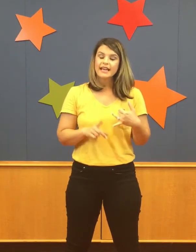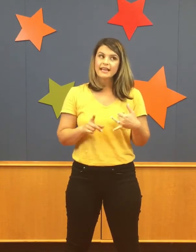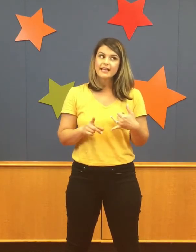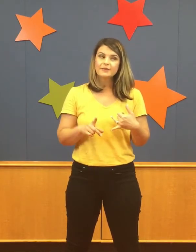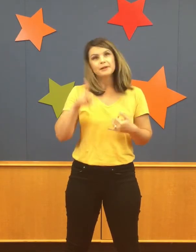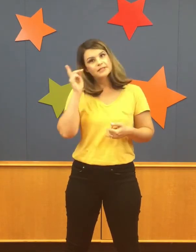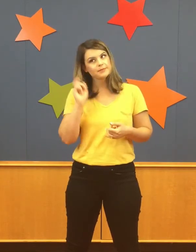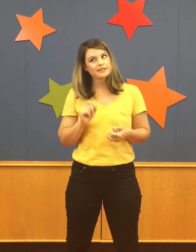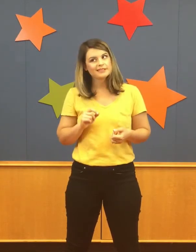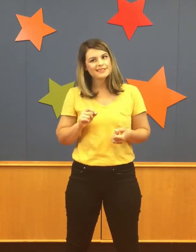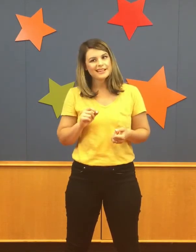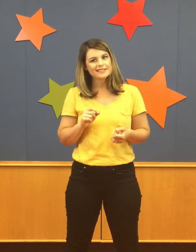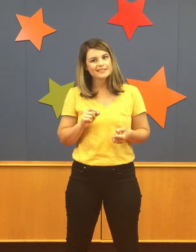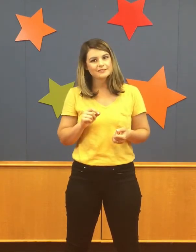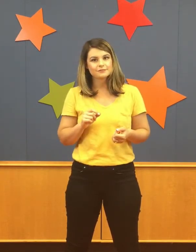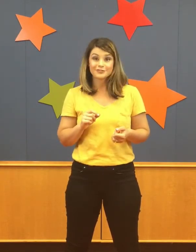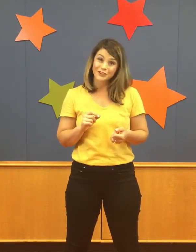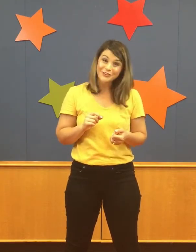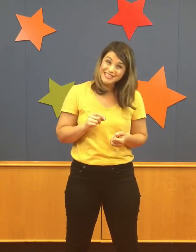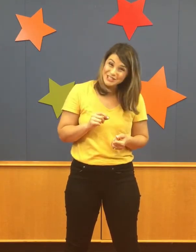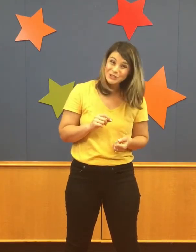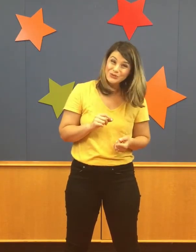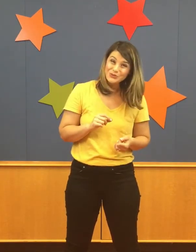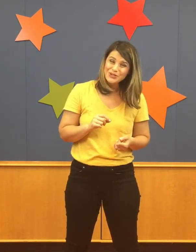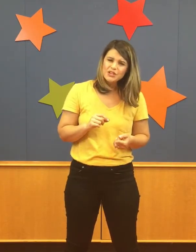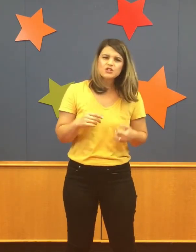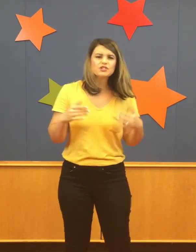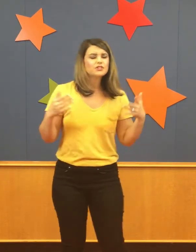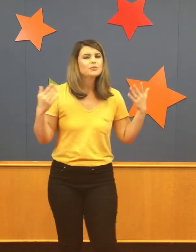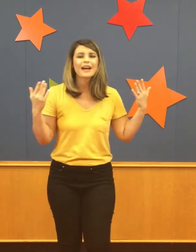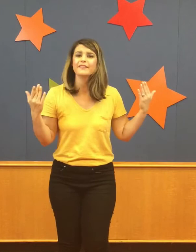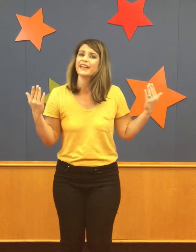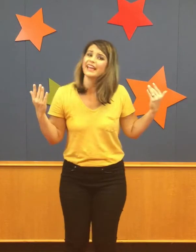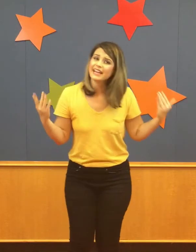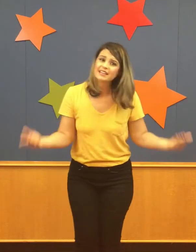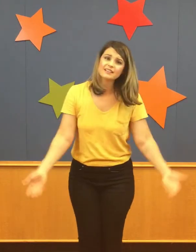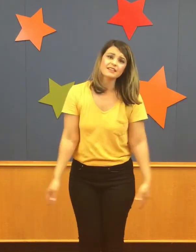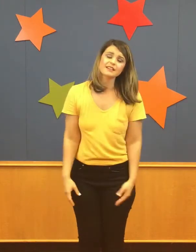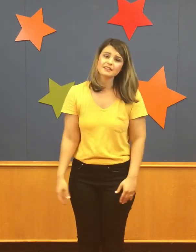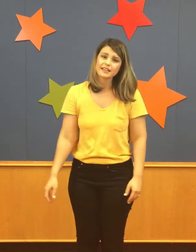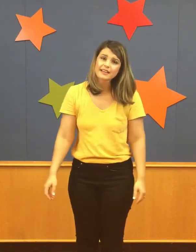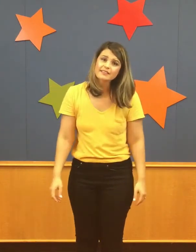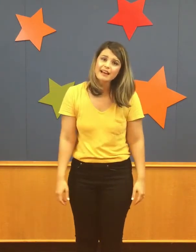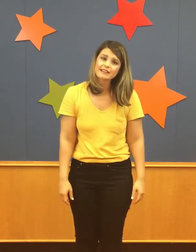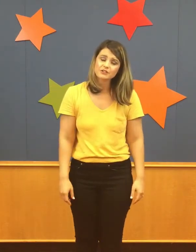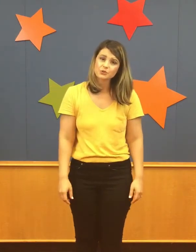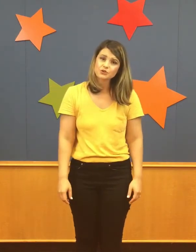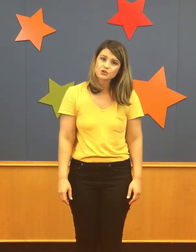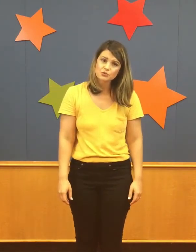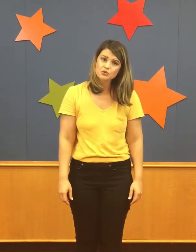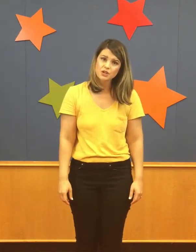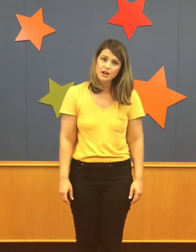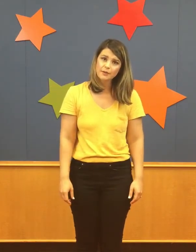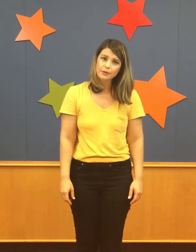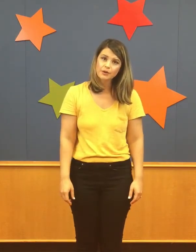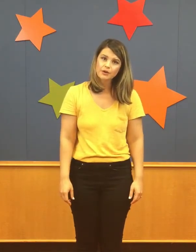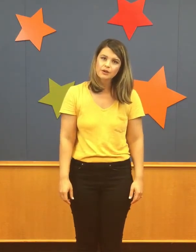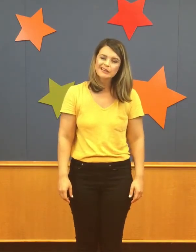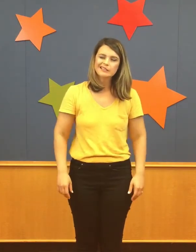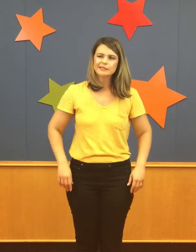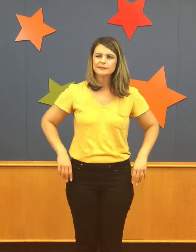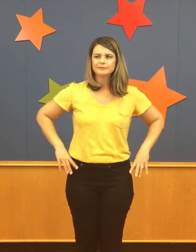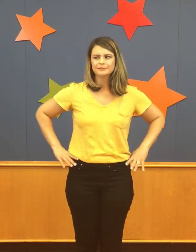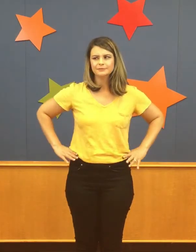running, and maybe something that's nice and furry too. Do you have anything like that in your shoe shop?